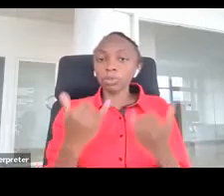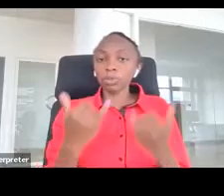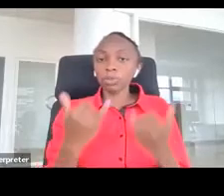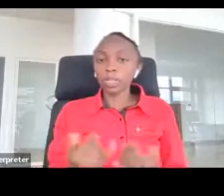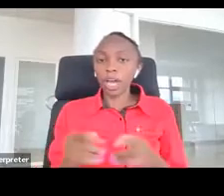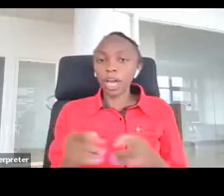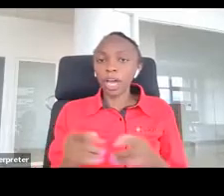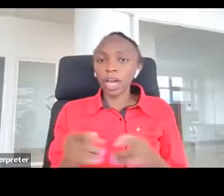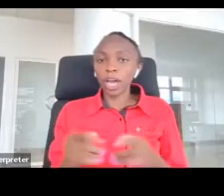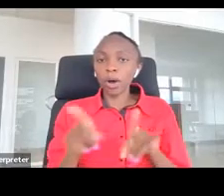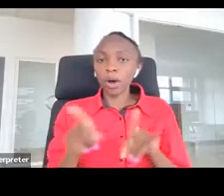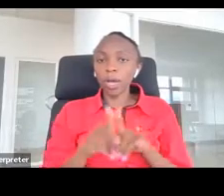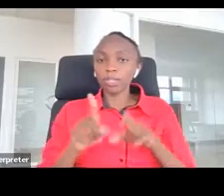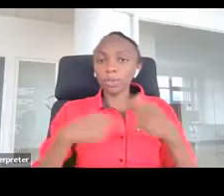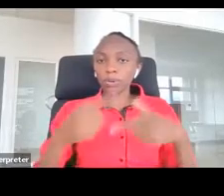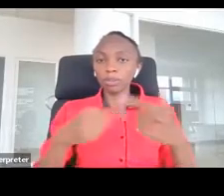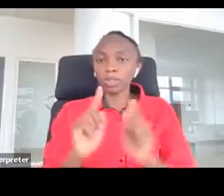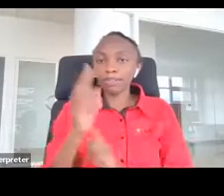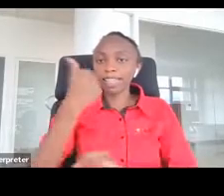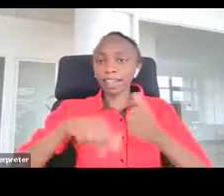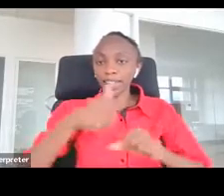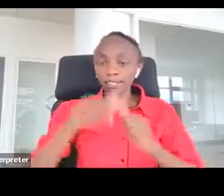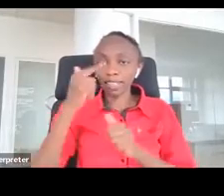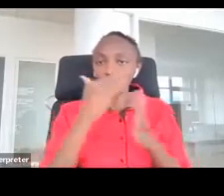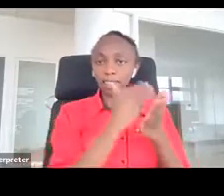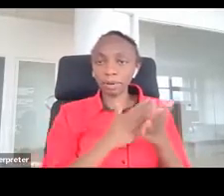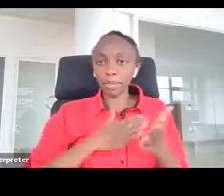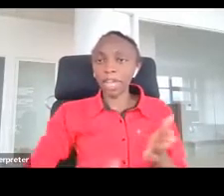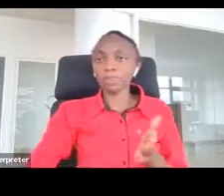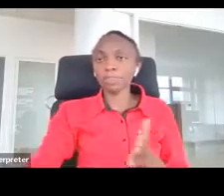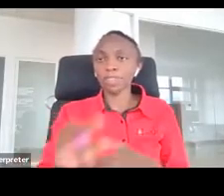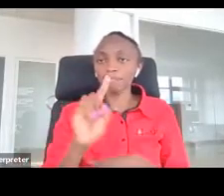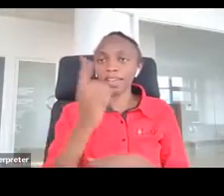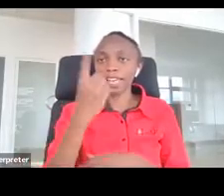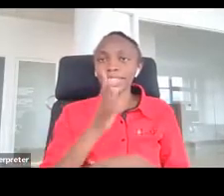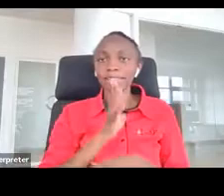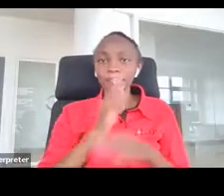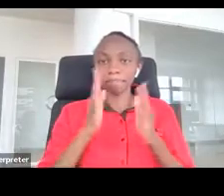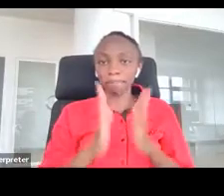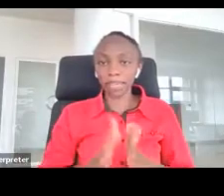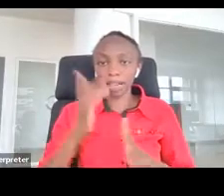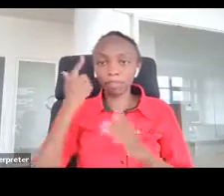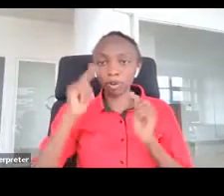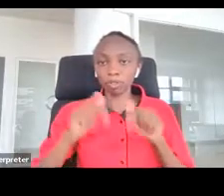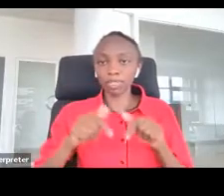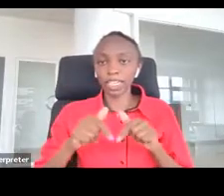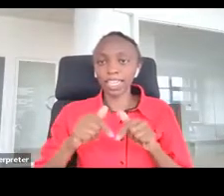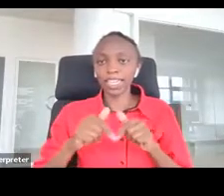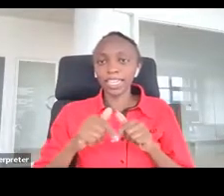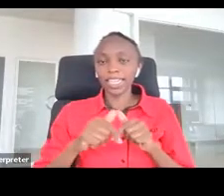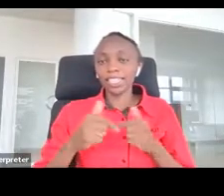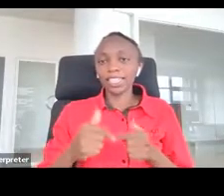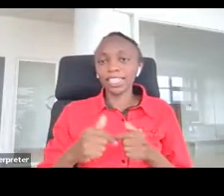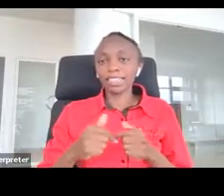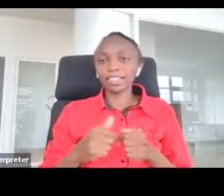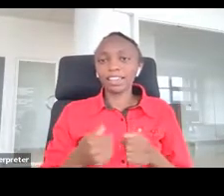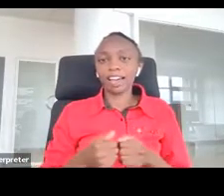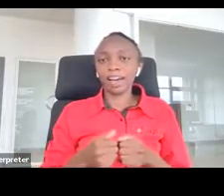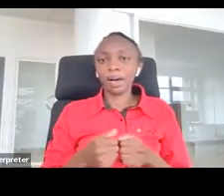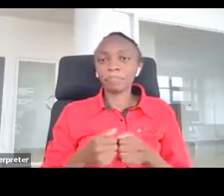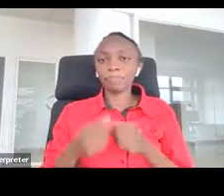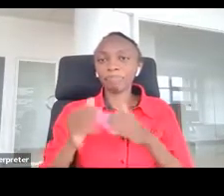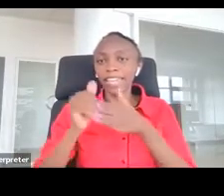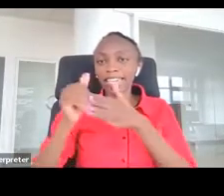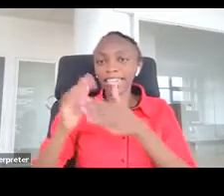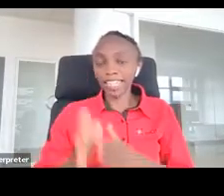our program, and our first speaker for the day is our captain for the DEC ship. And for 9